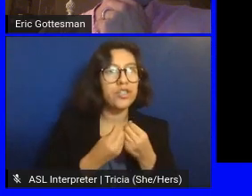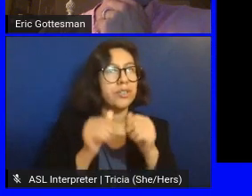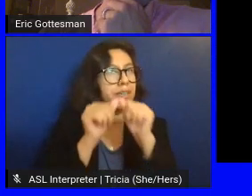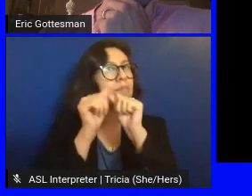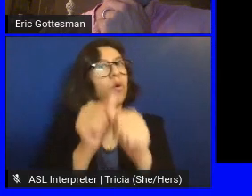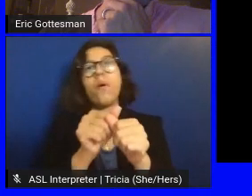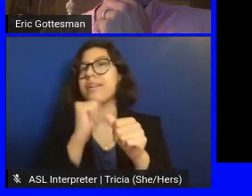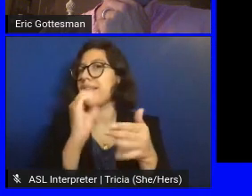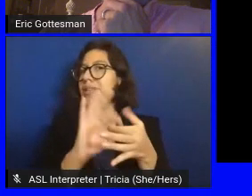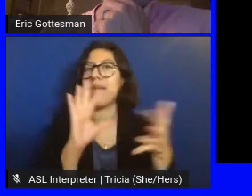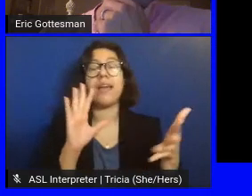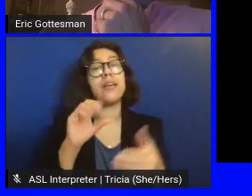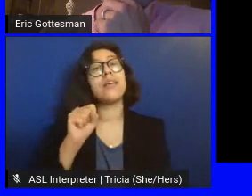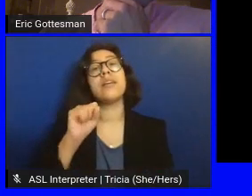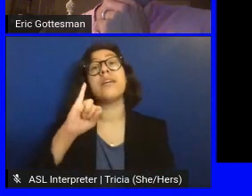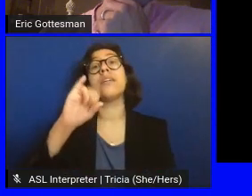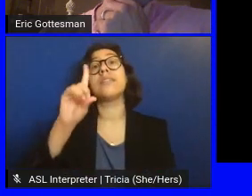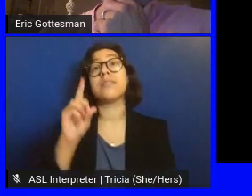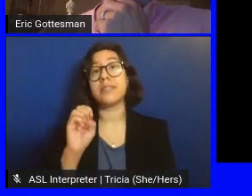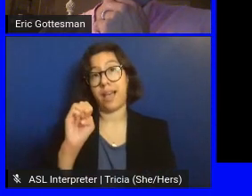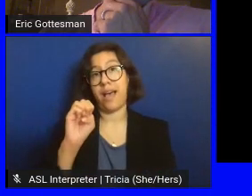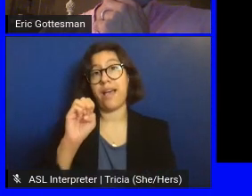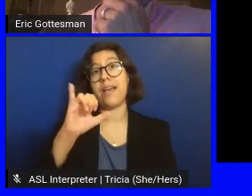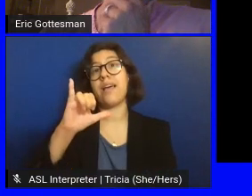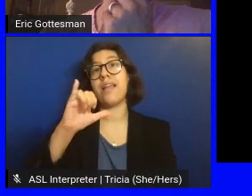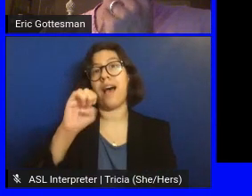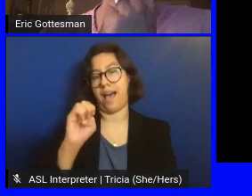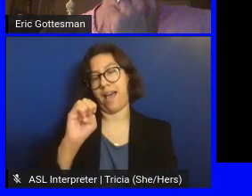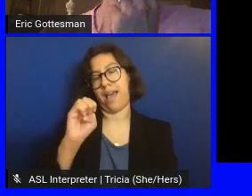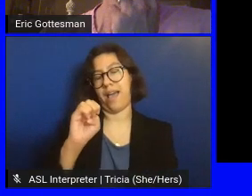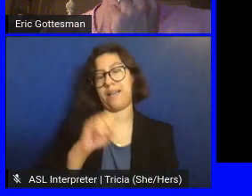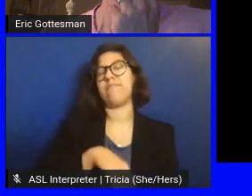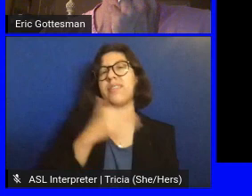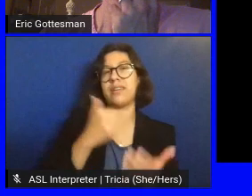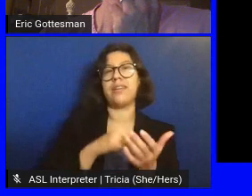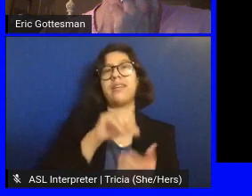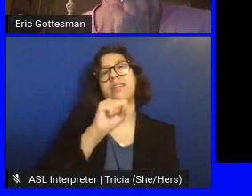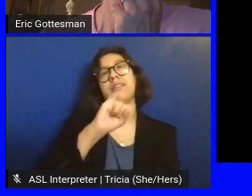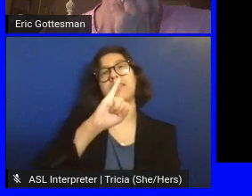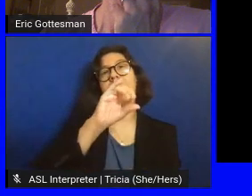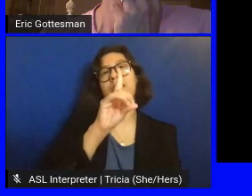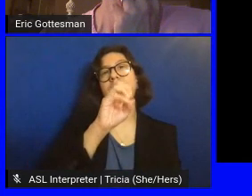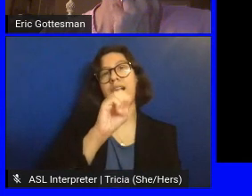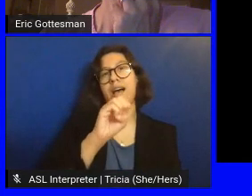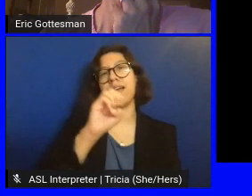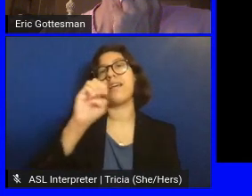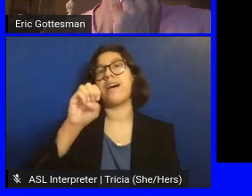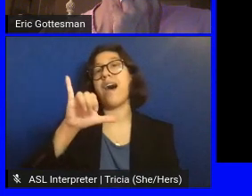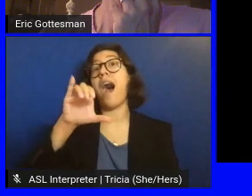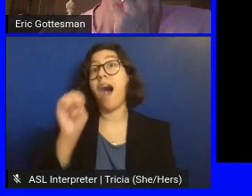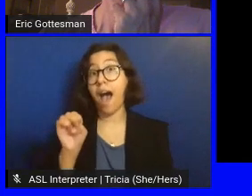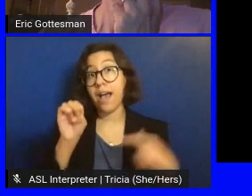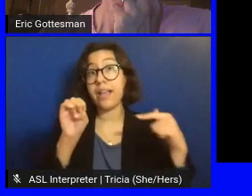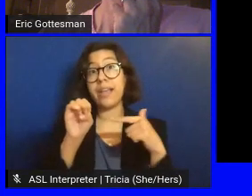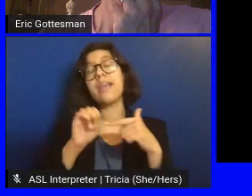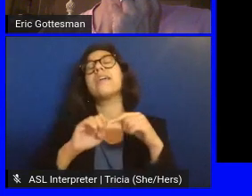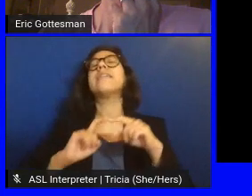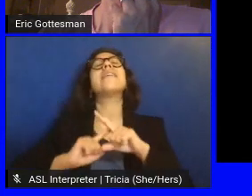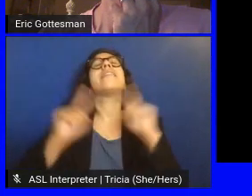The side eye is a organization that allows us to kind of take a different